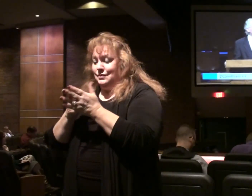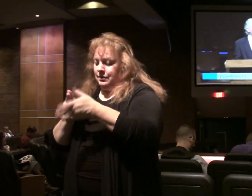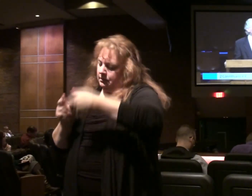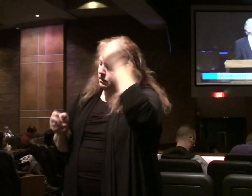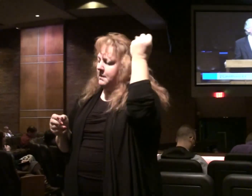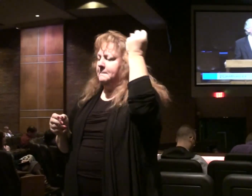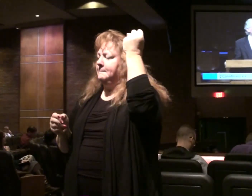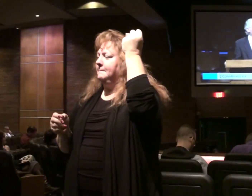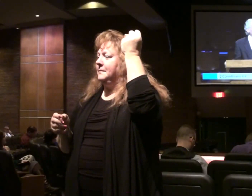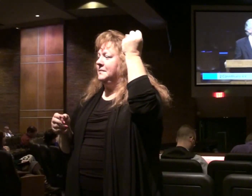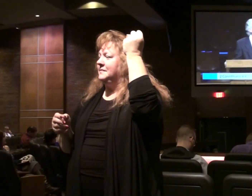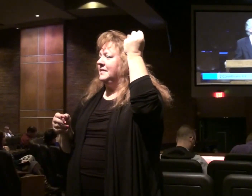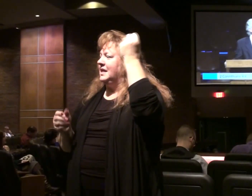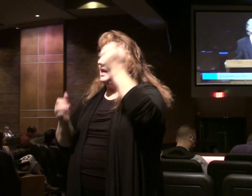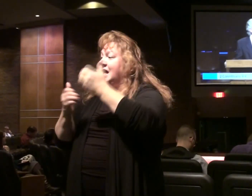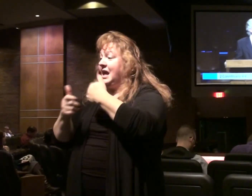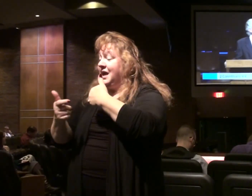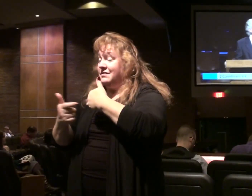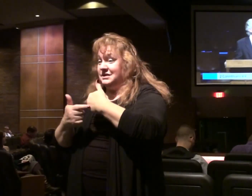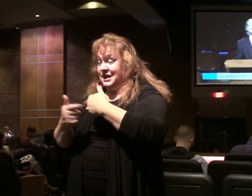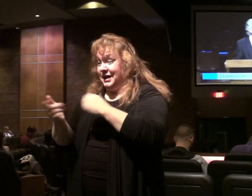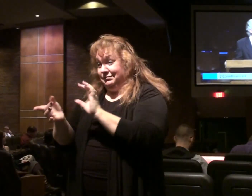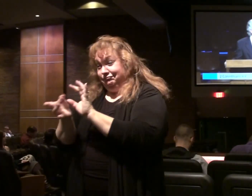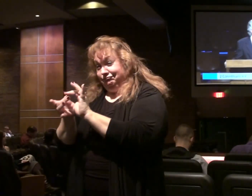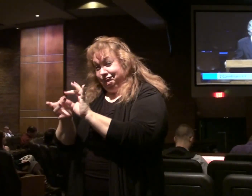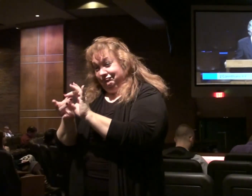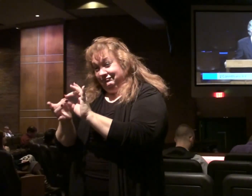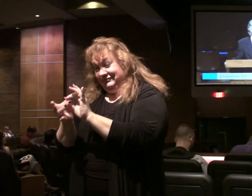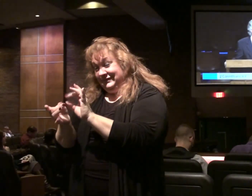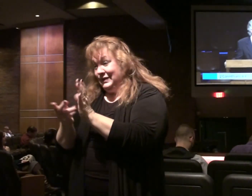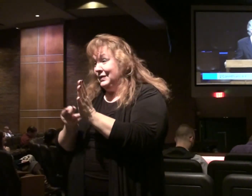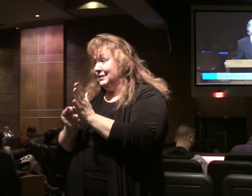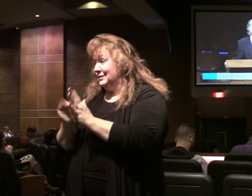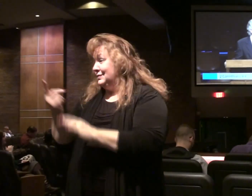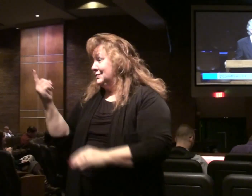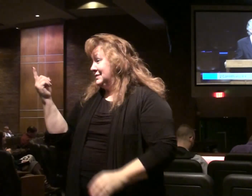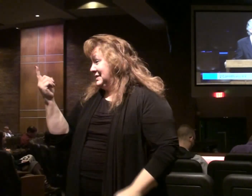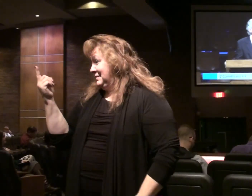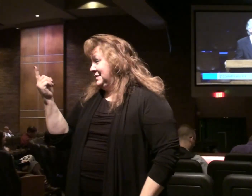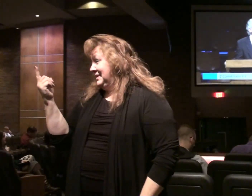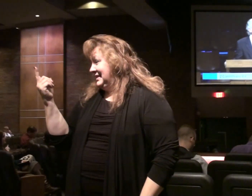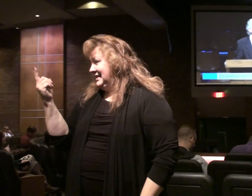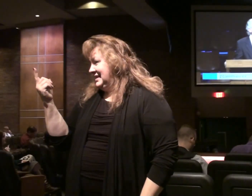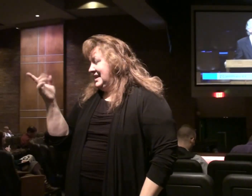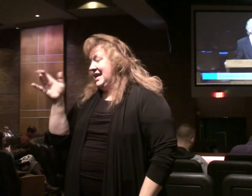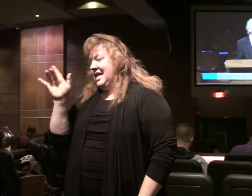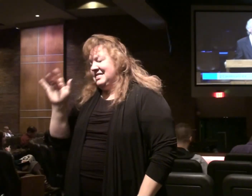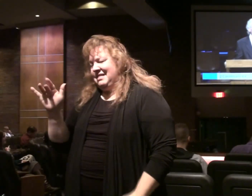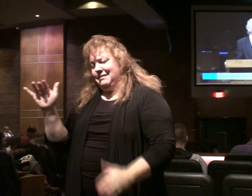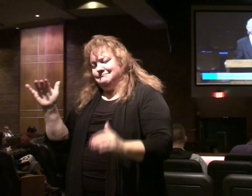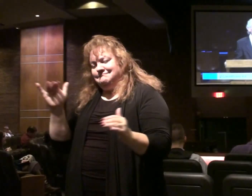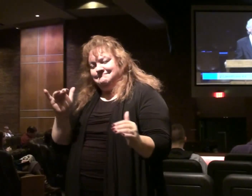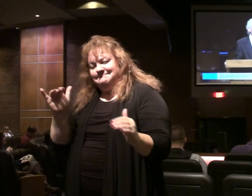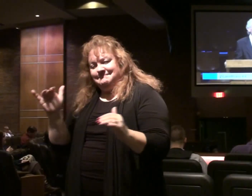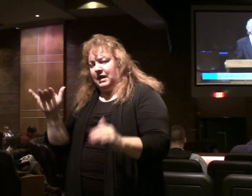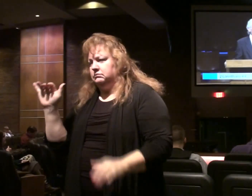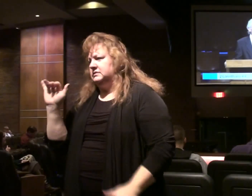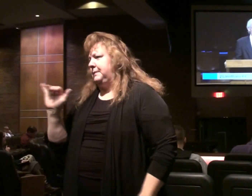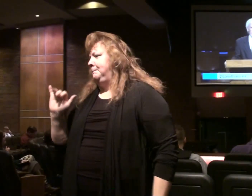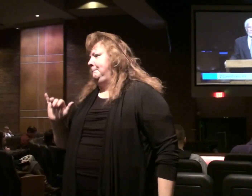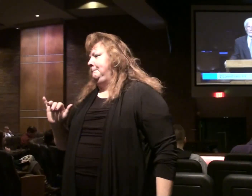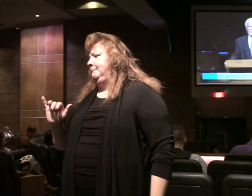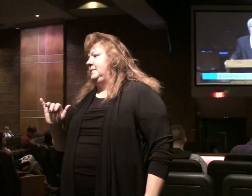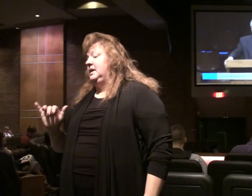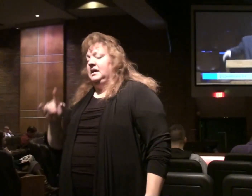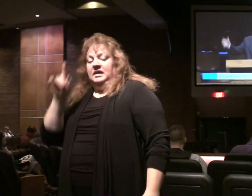removed. Every time you present the gospel to someone, that same battle is going on. If